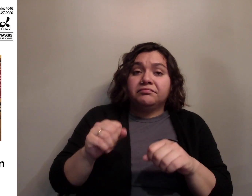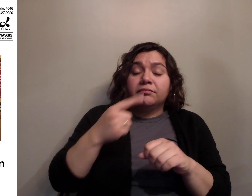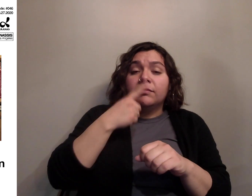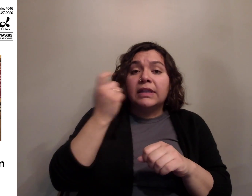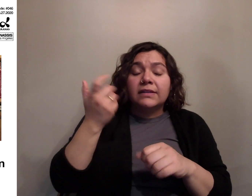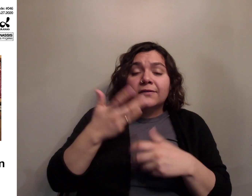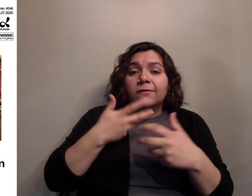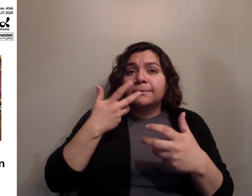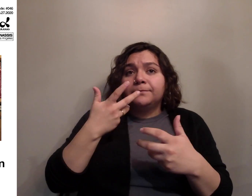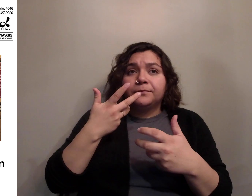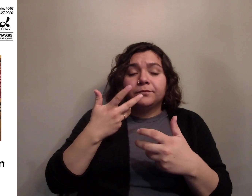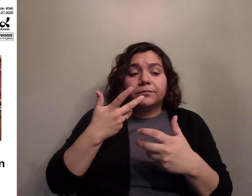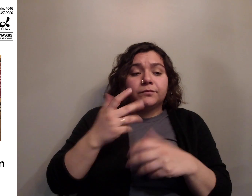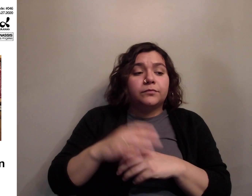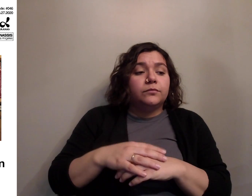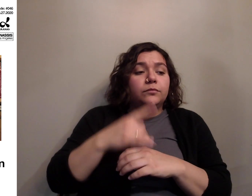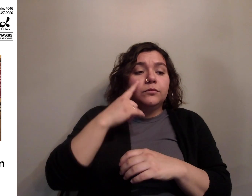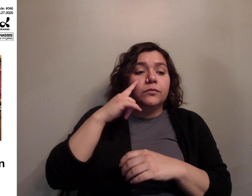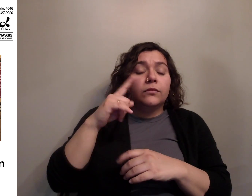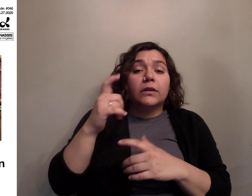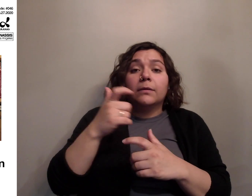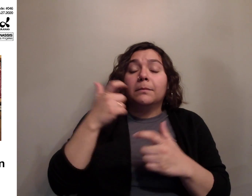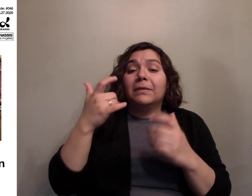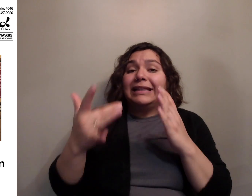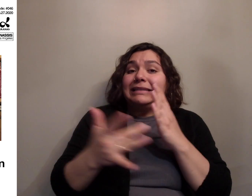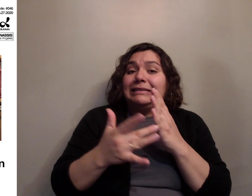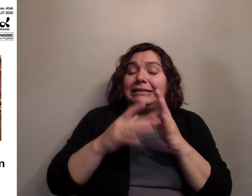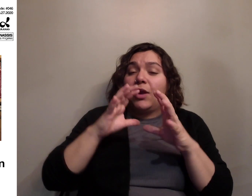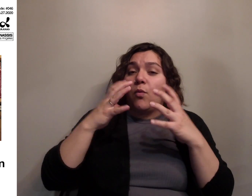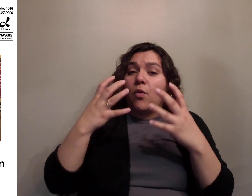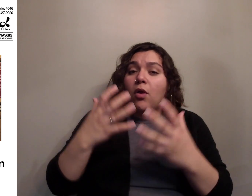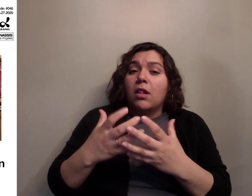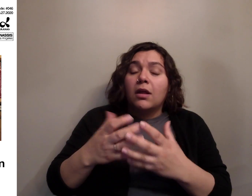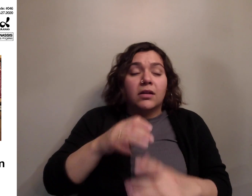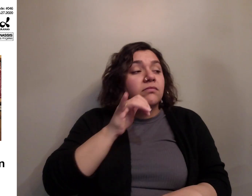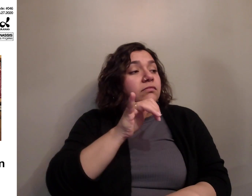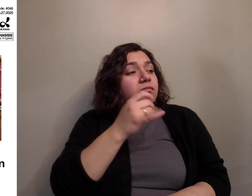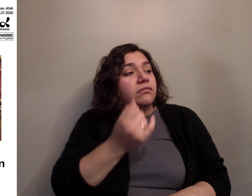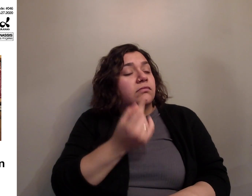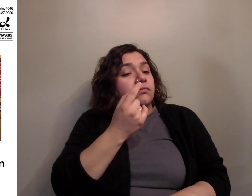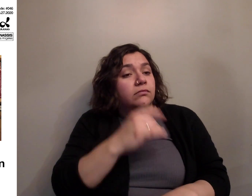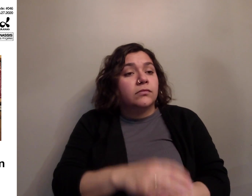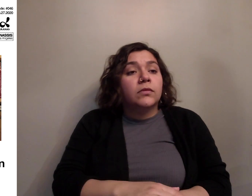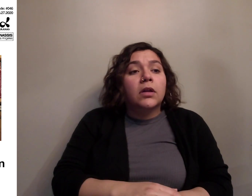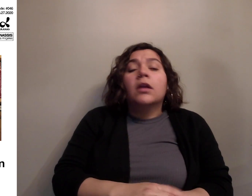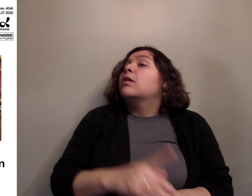a culture dominated by the big tech world.